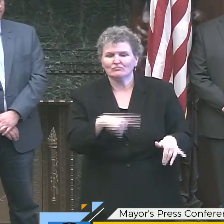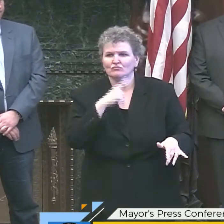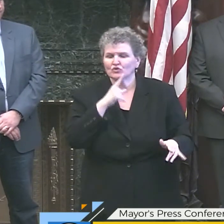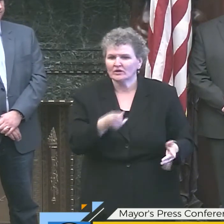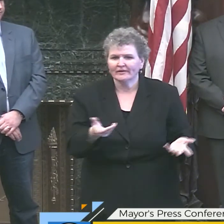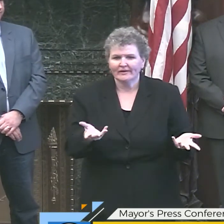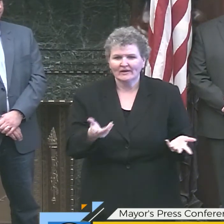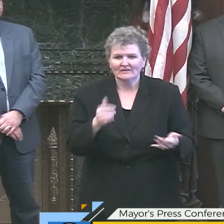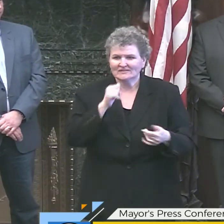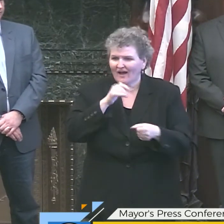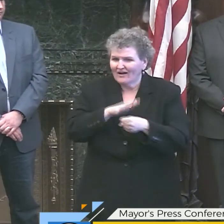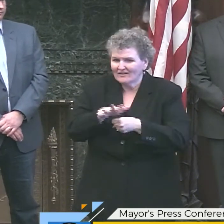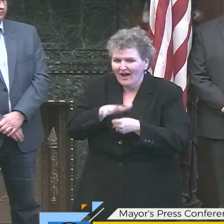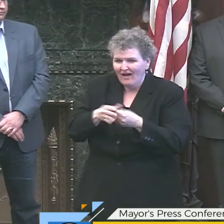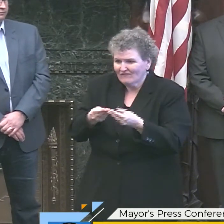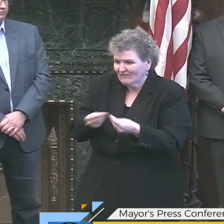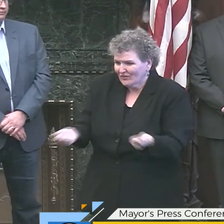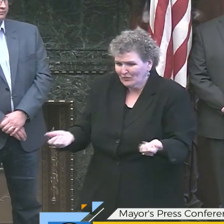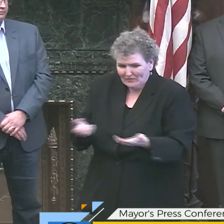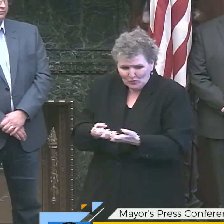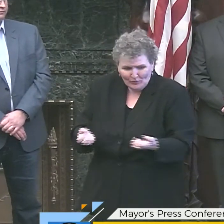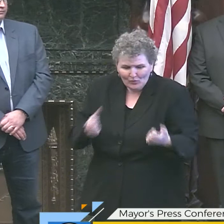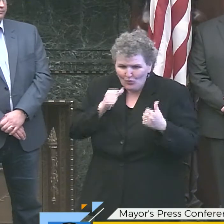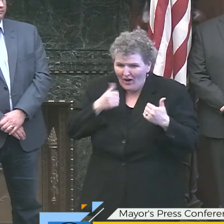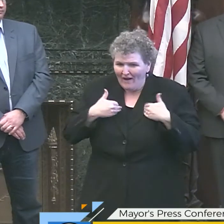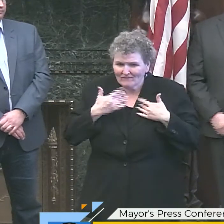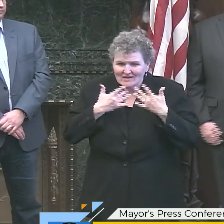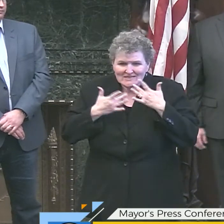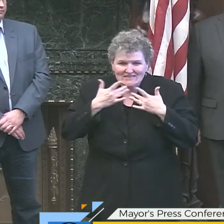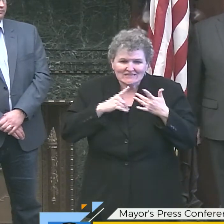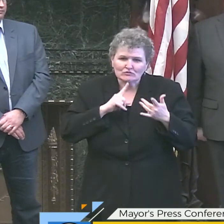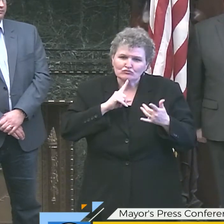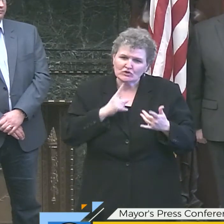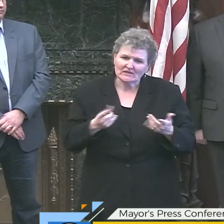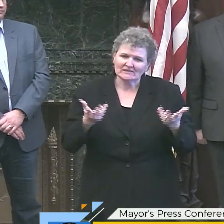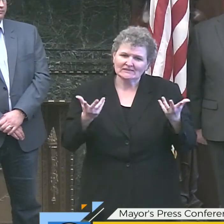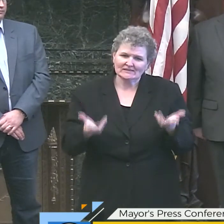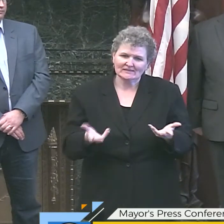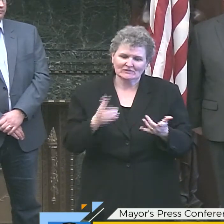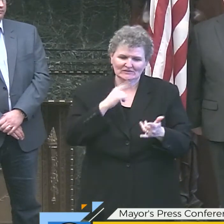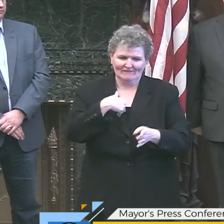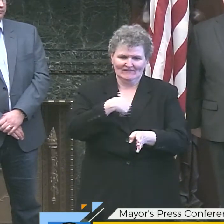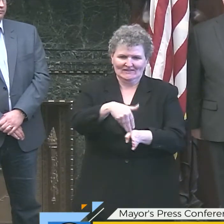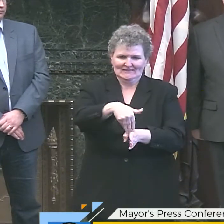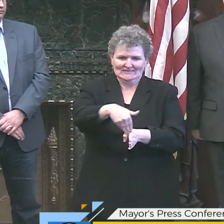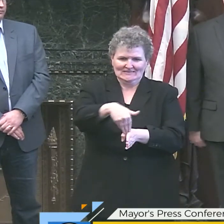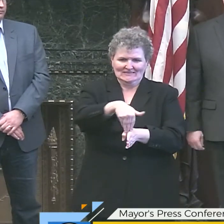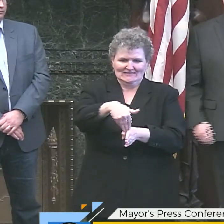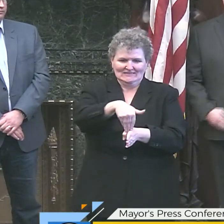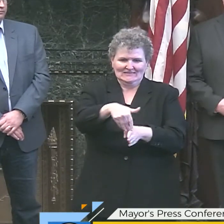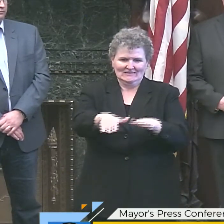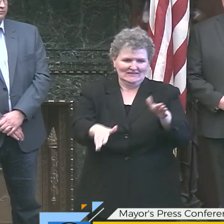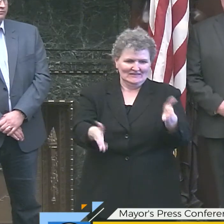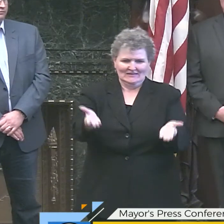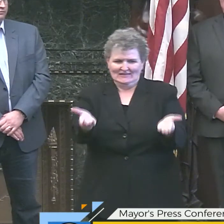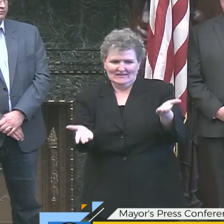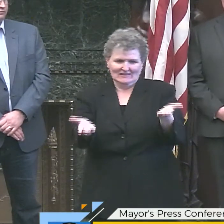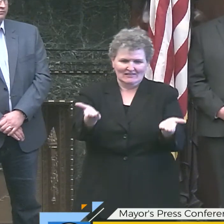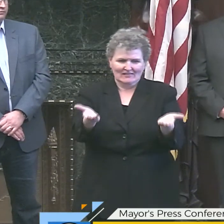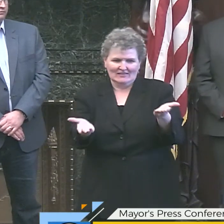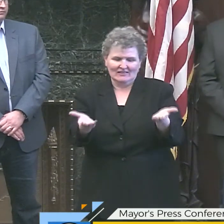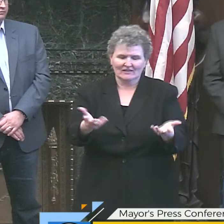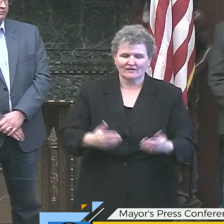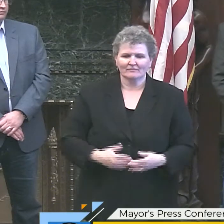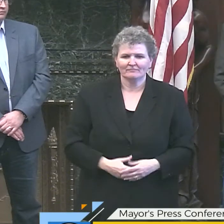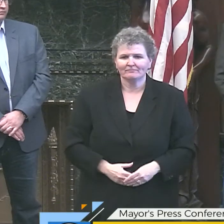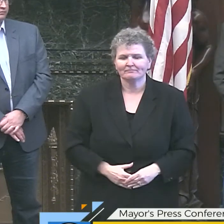down the road. Okay. Now, I know that there's